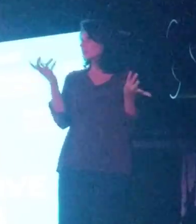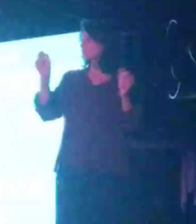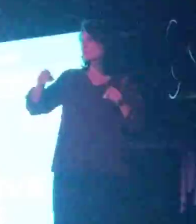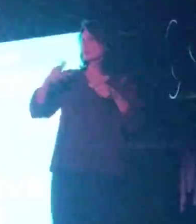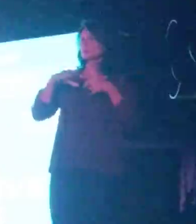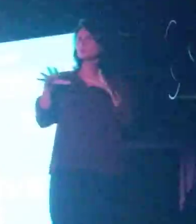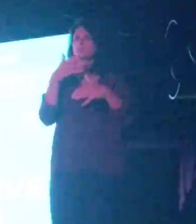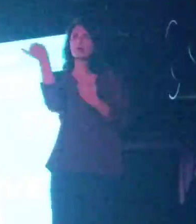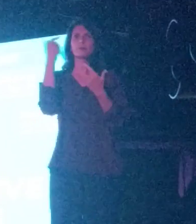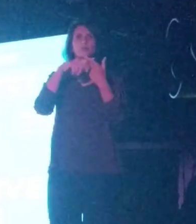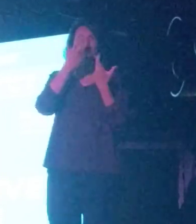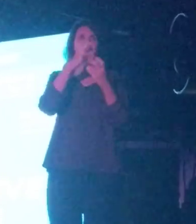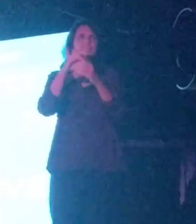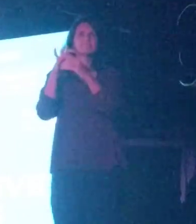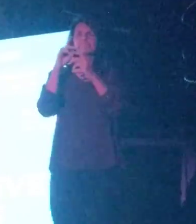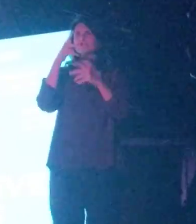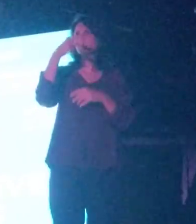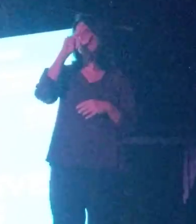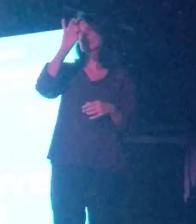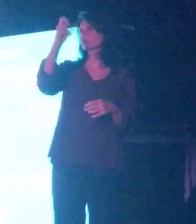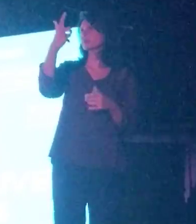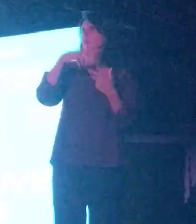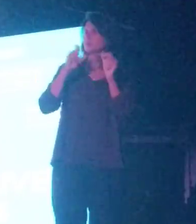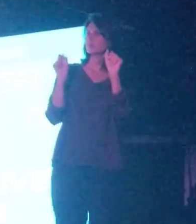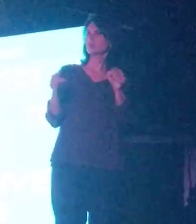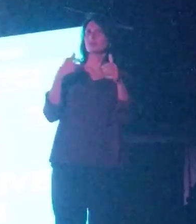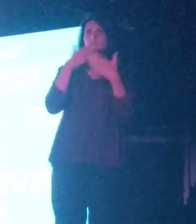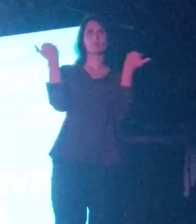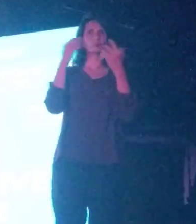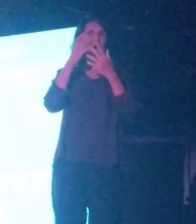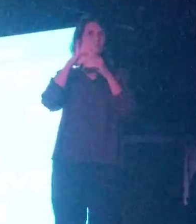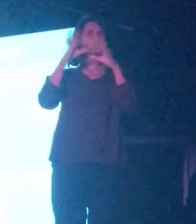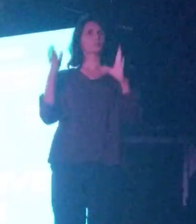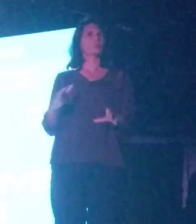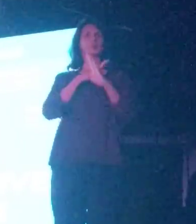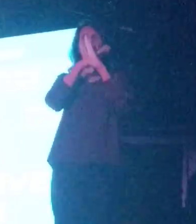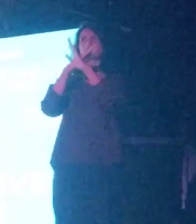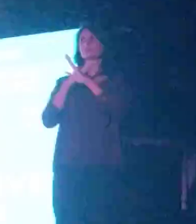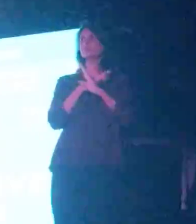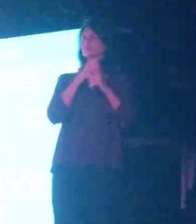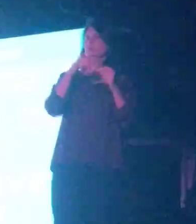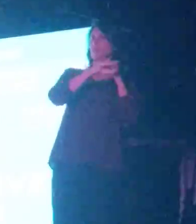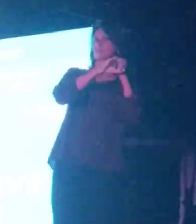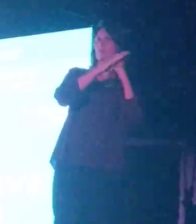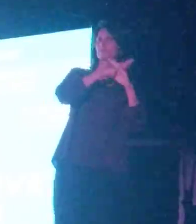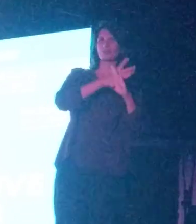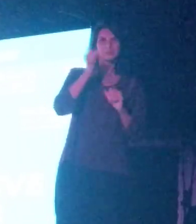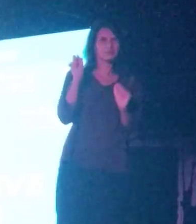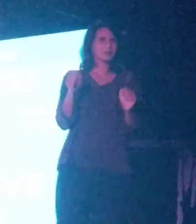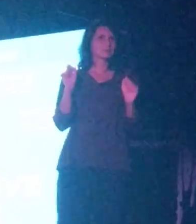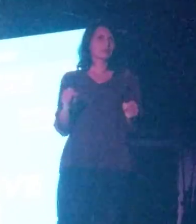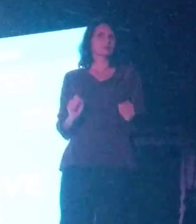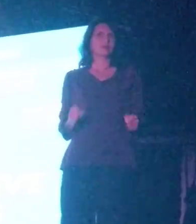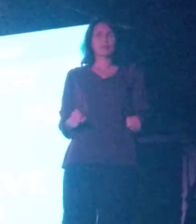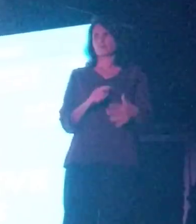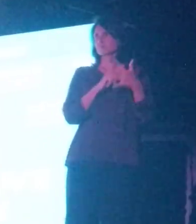better polling. We can do better, voter protection, campaign protection. So I've been working with and supporting